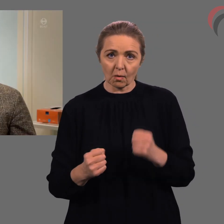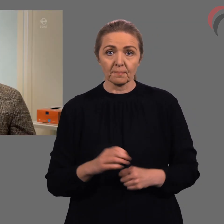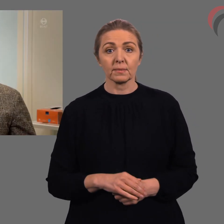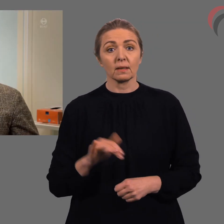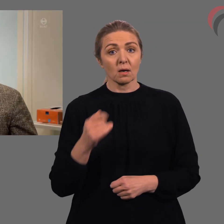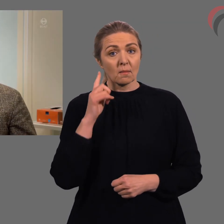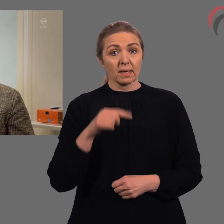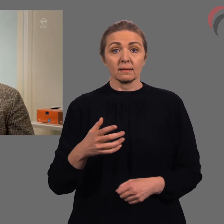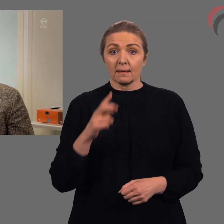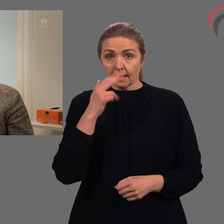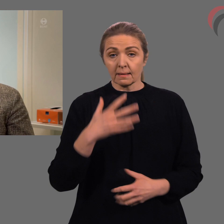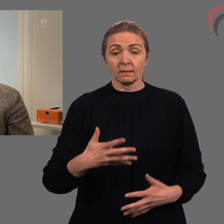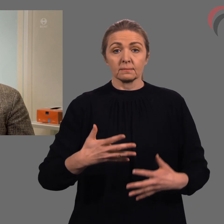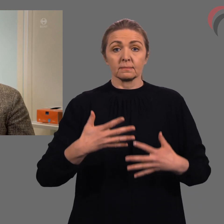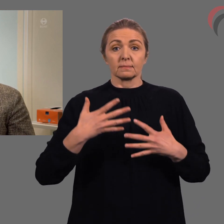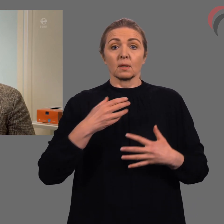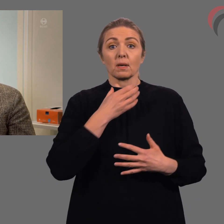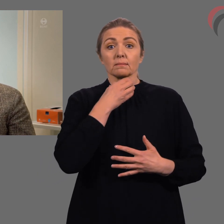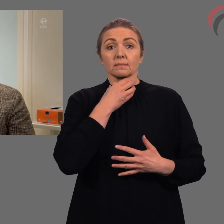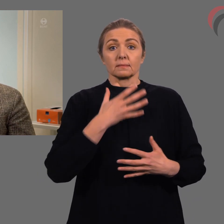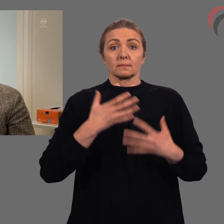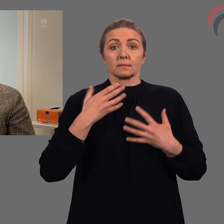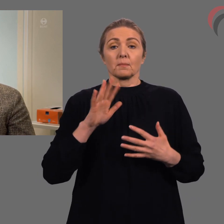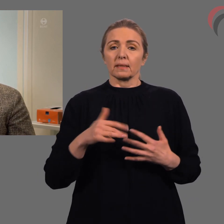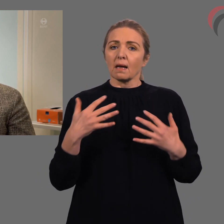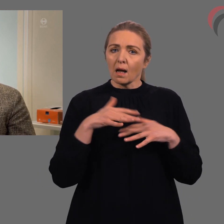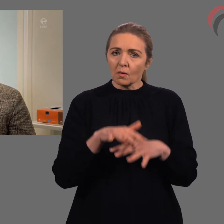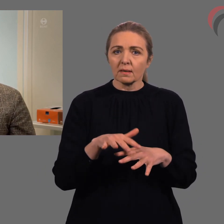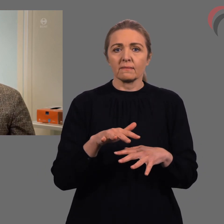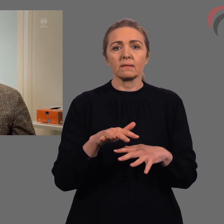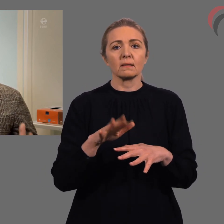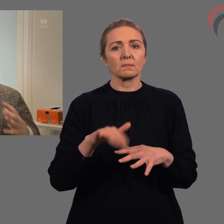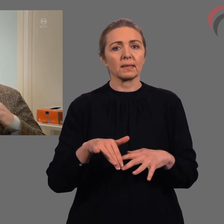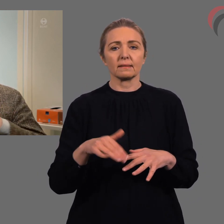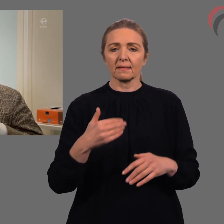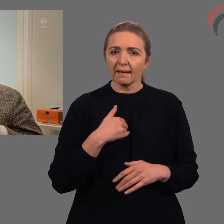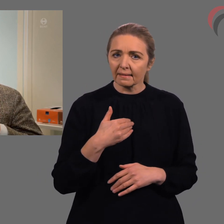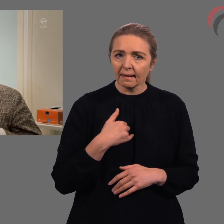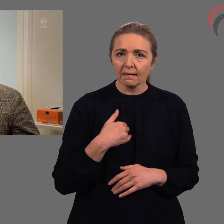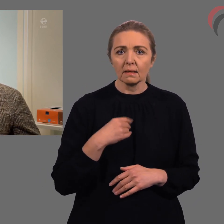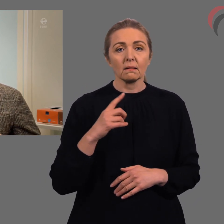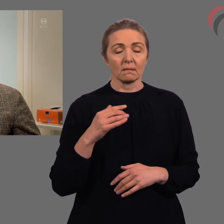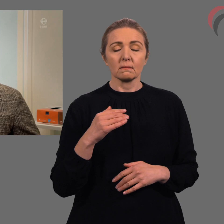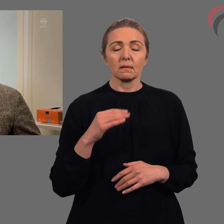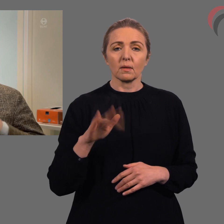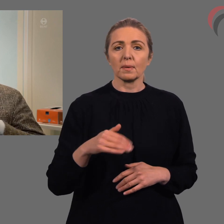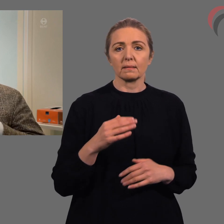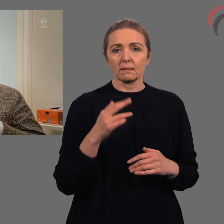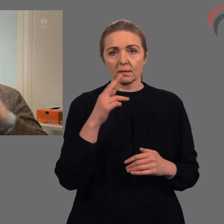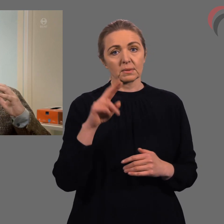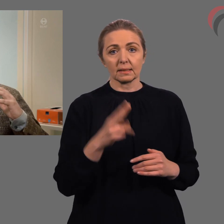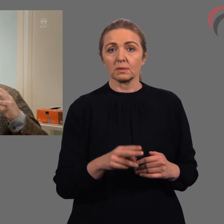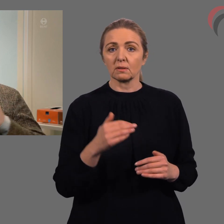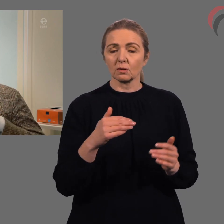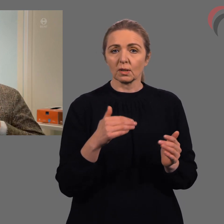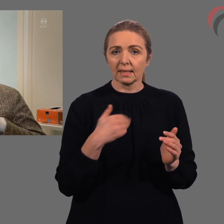trying to take in a deep breath with a closed throat also have a large impact on, firstly, the heart, driving things like